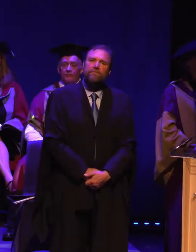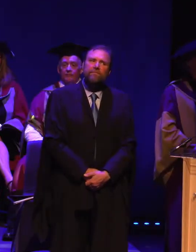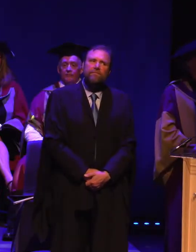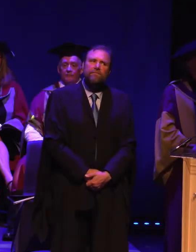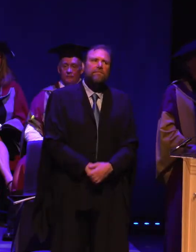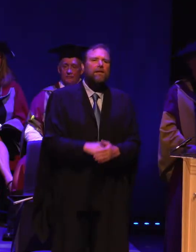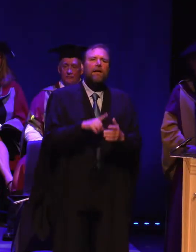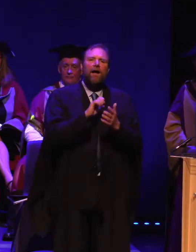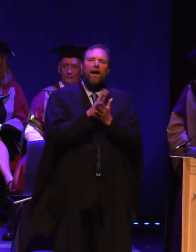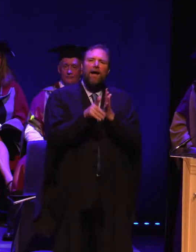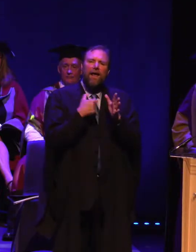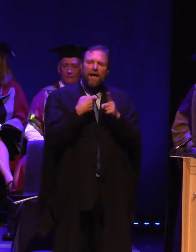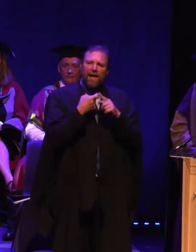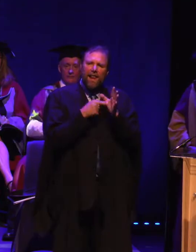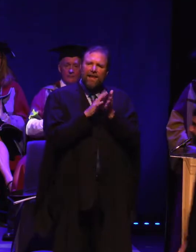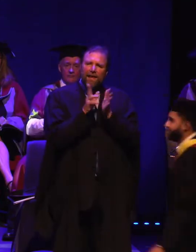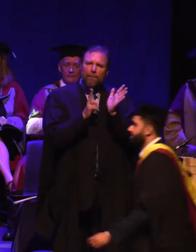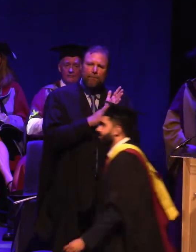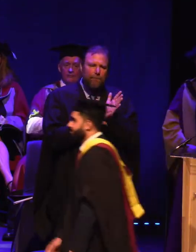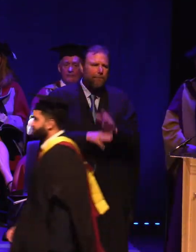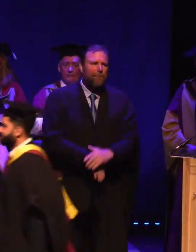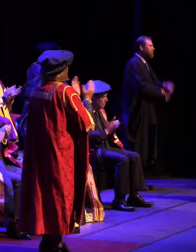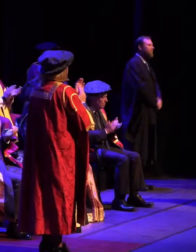Tala Khalid.